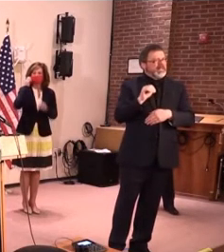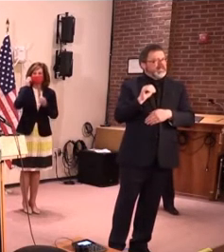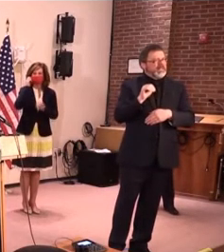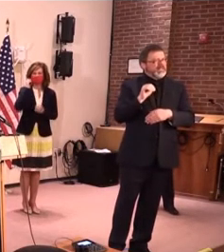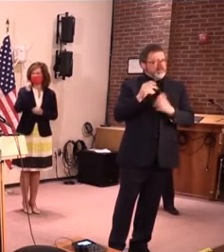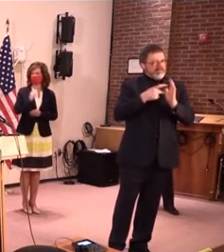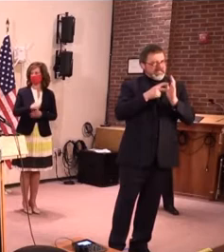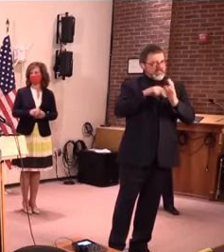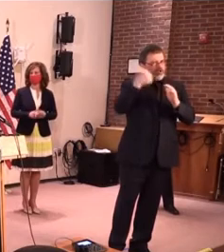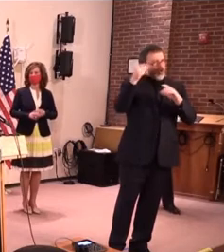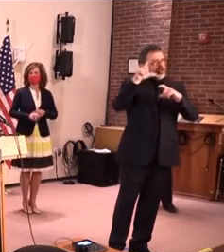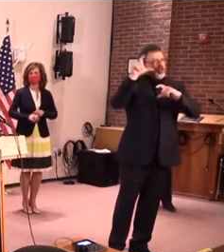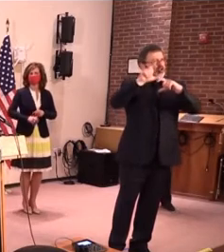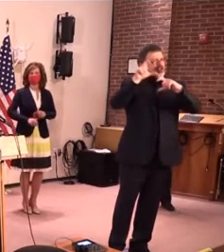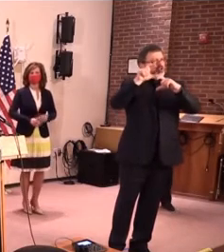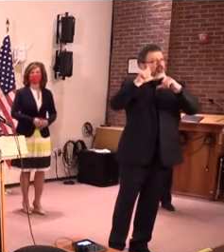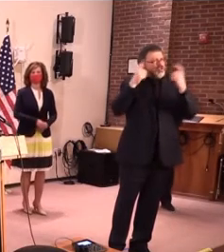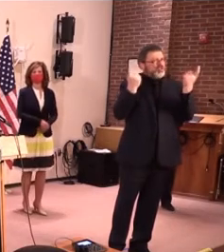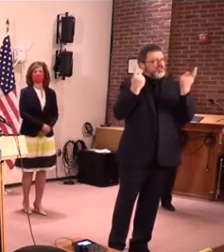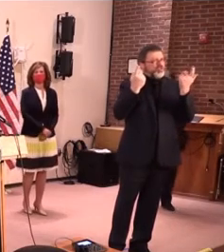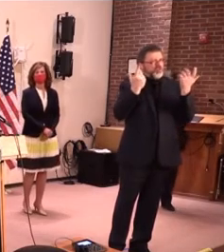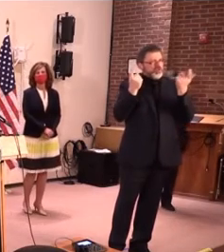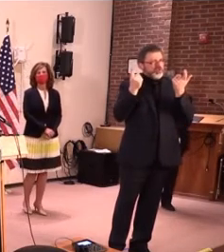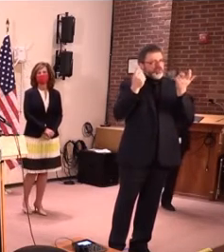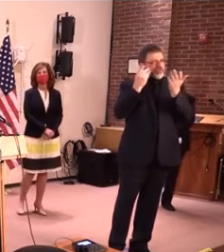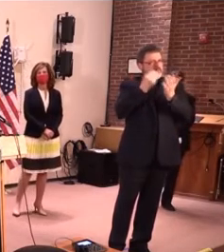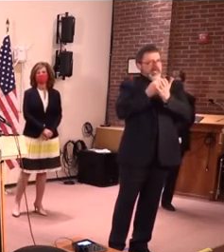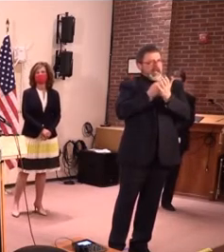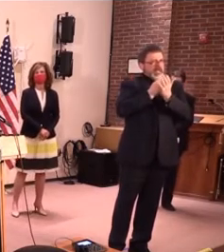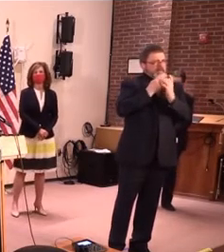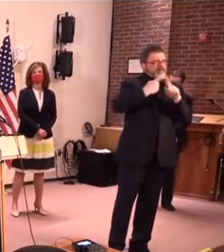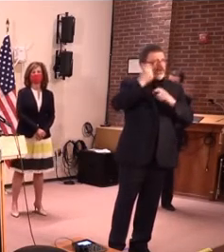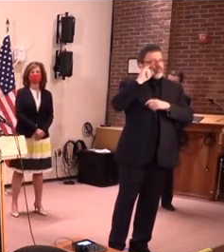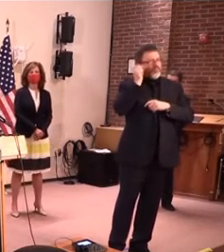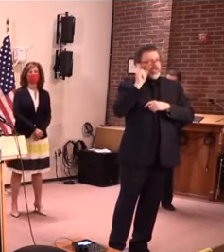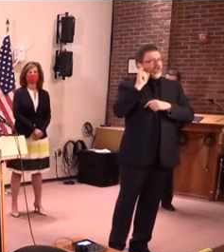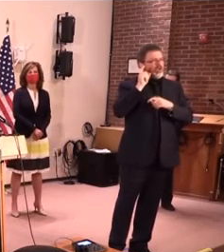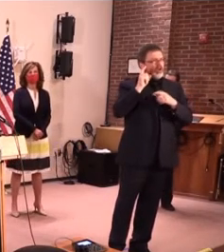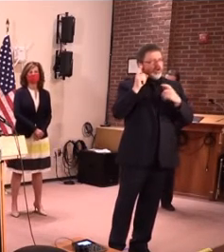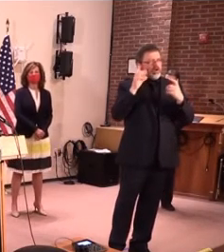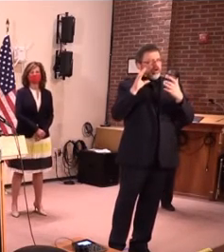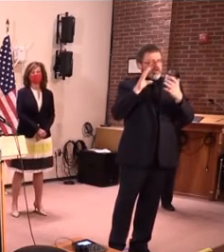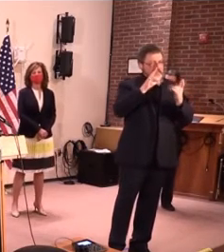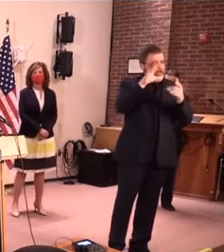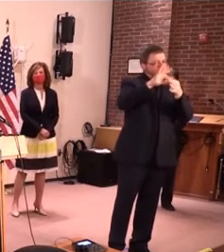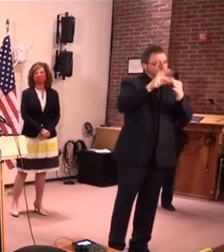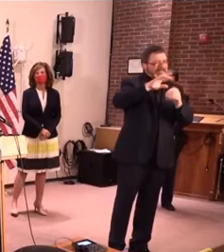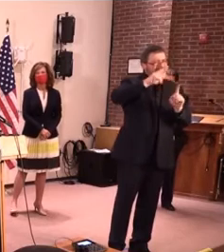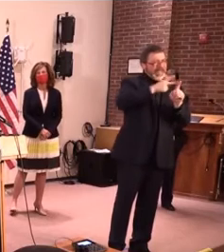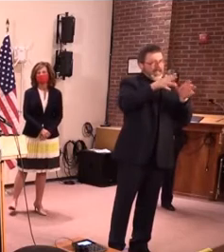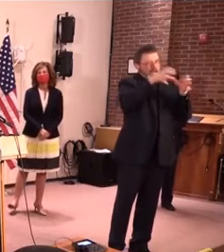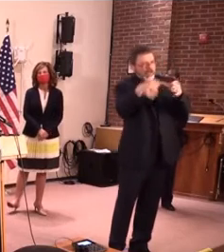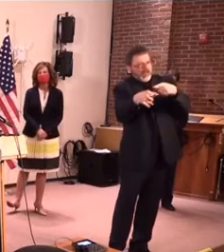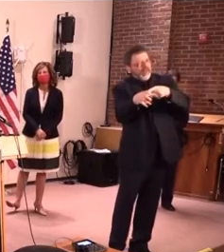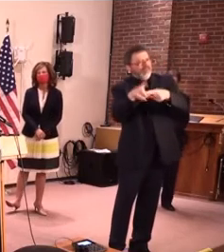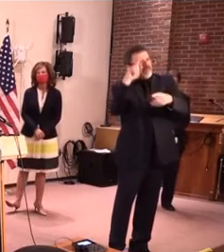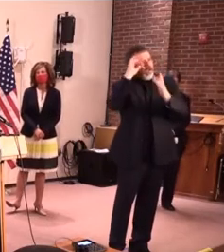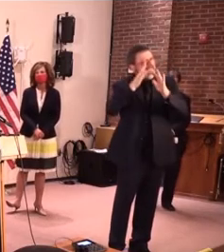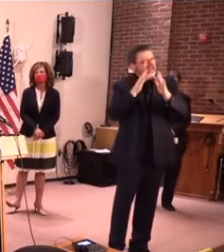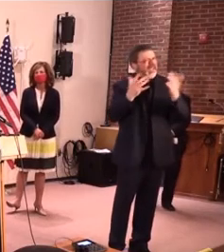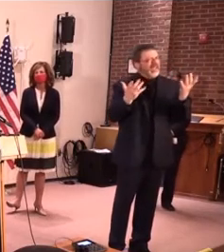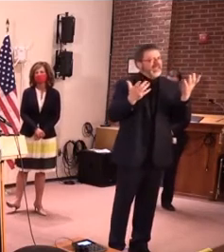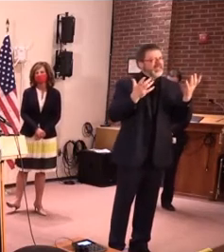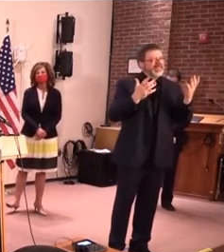money or the other part that hasn't been spent yet? Or no. Is it going to be different money from the feds? It'll be separate money, different money from the feds. As I laid